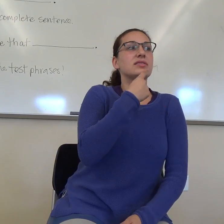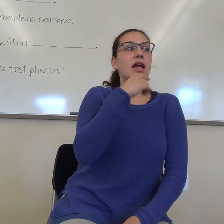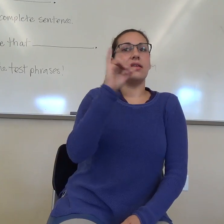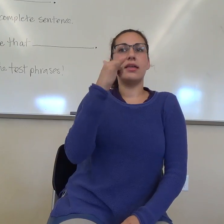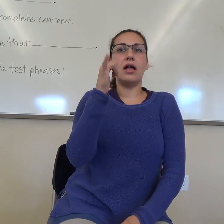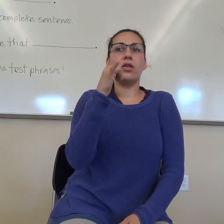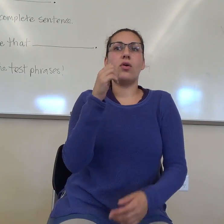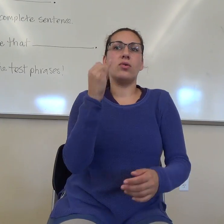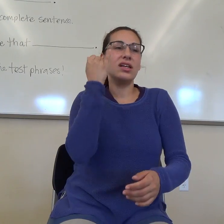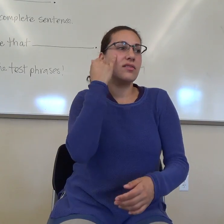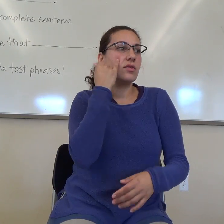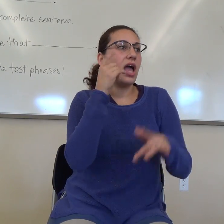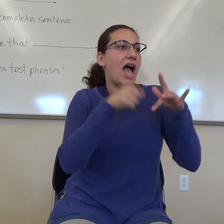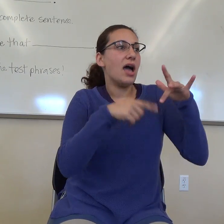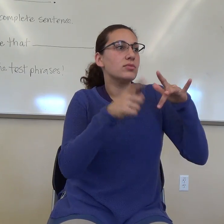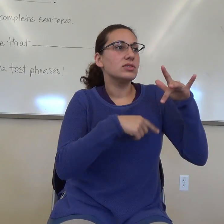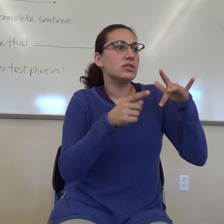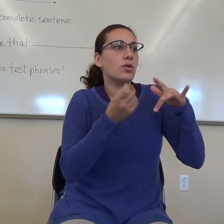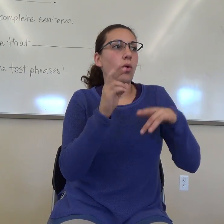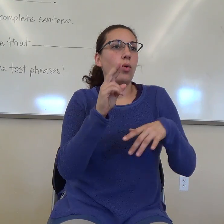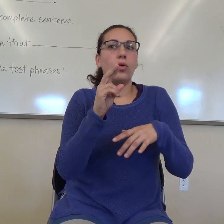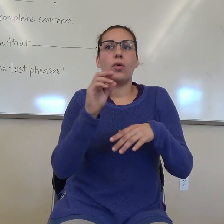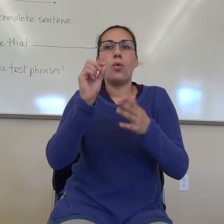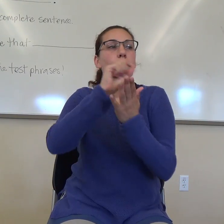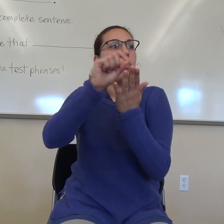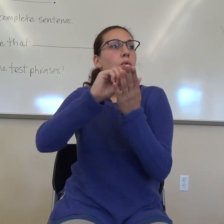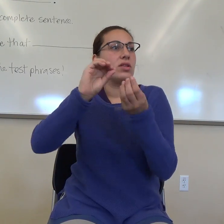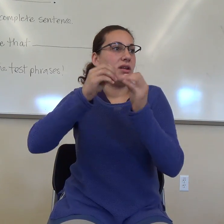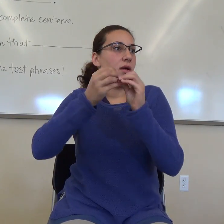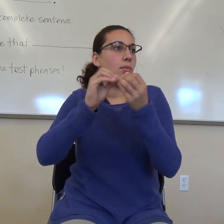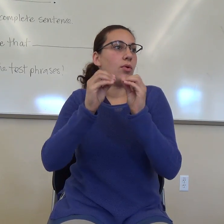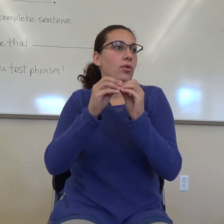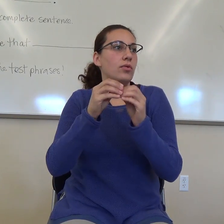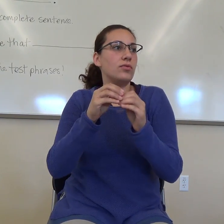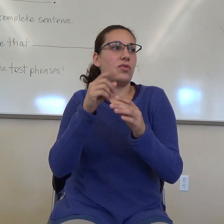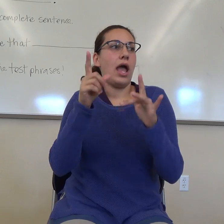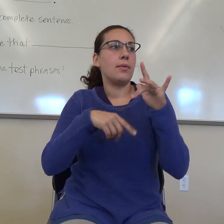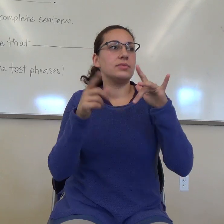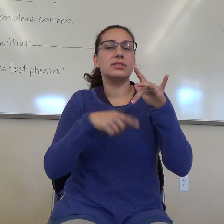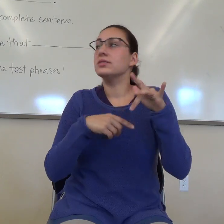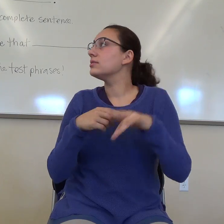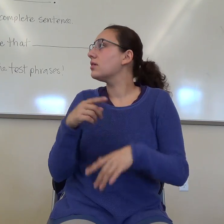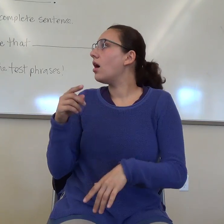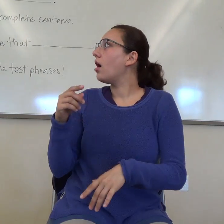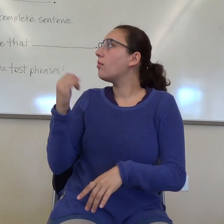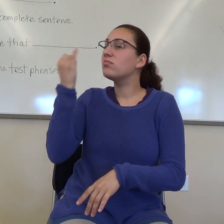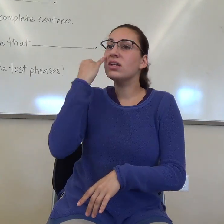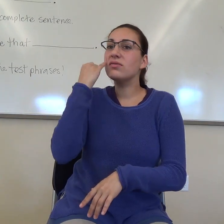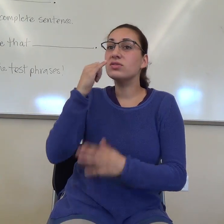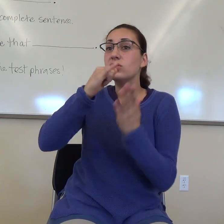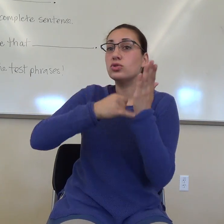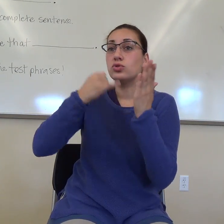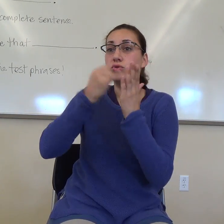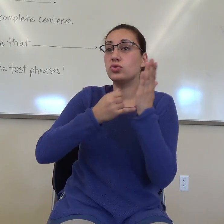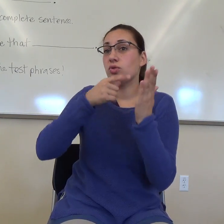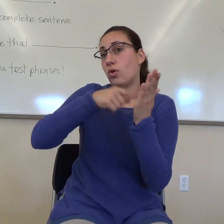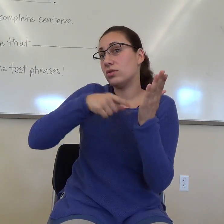had less than full credit on the second journal check. There are a couple of people who have a